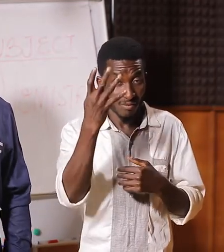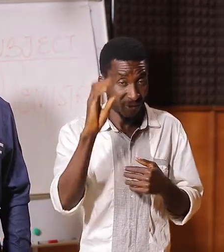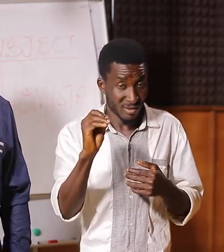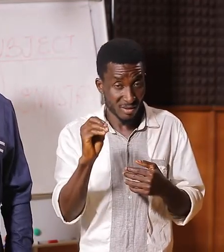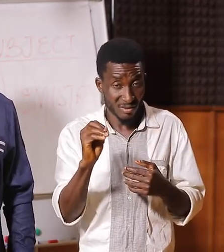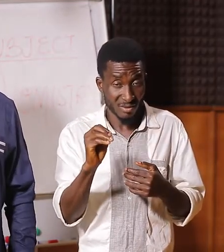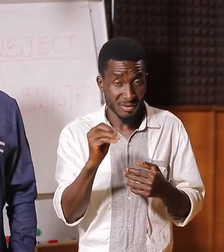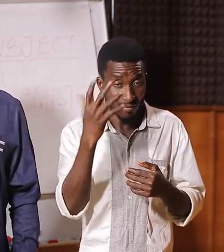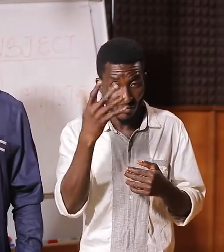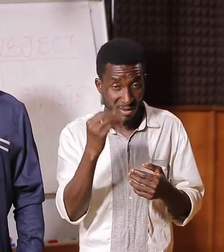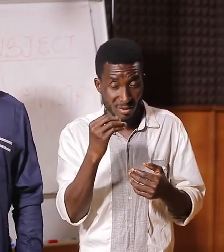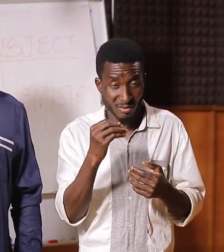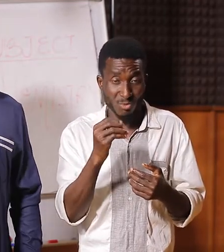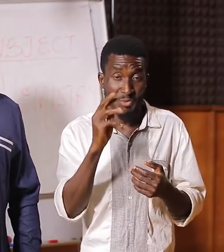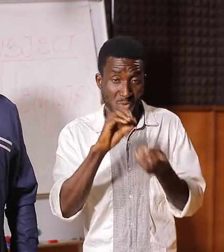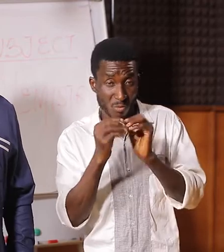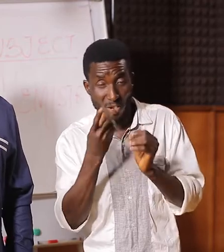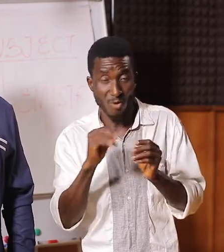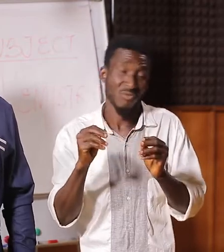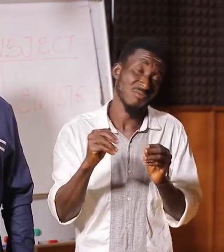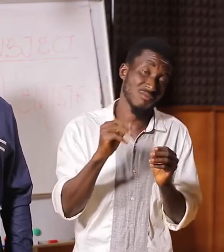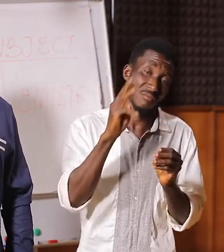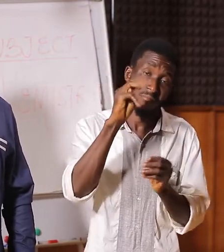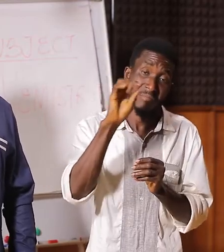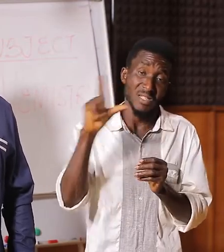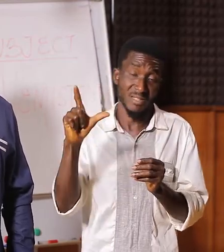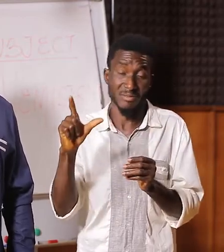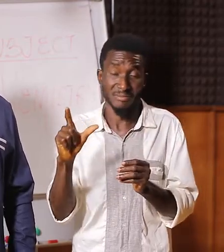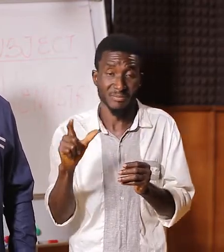of rating. But where the percentage of the